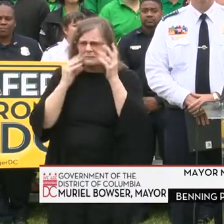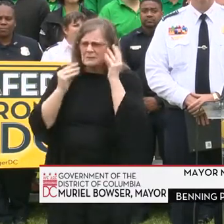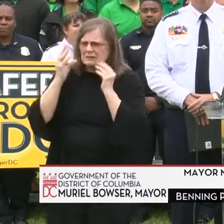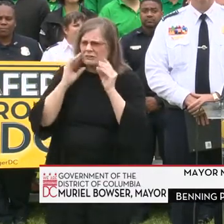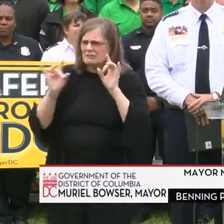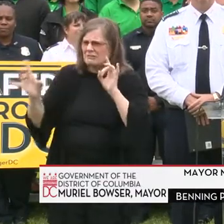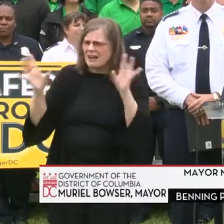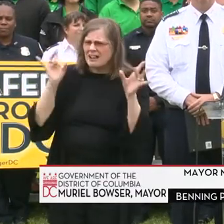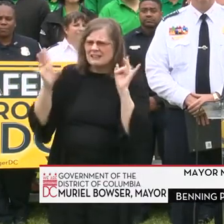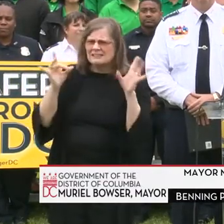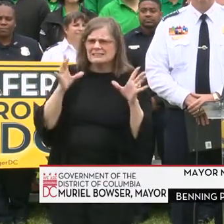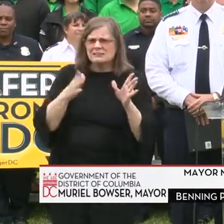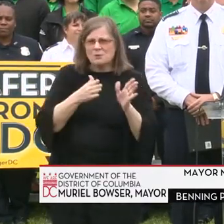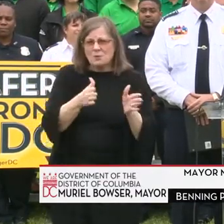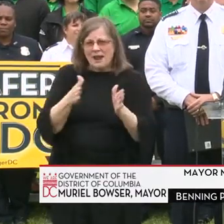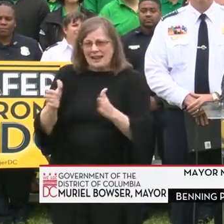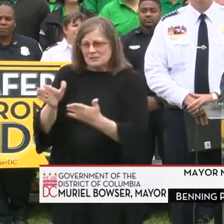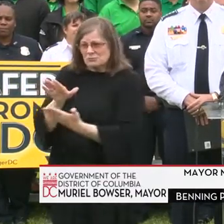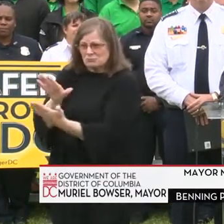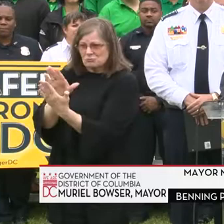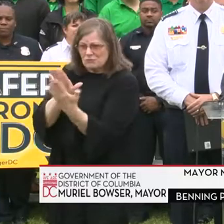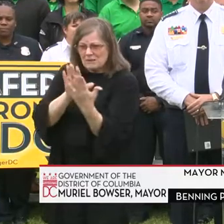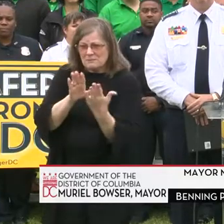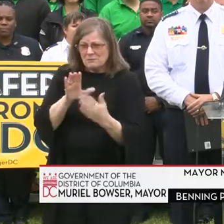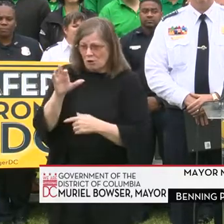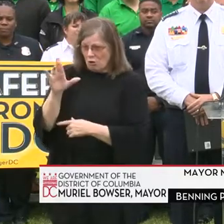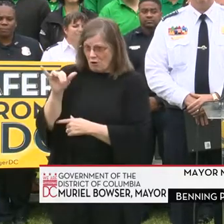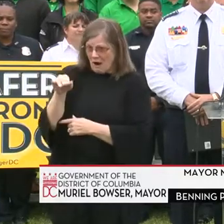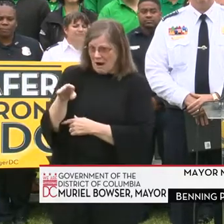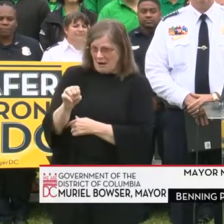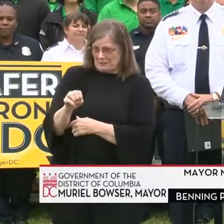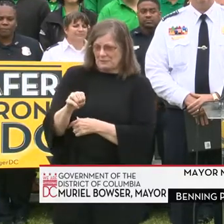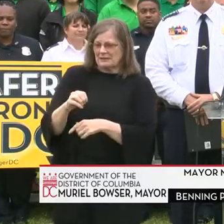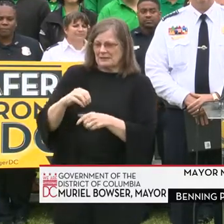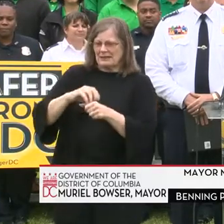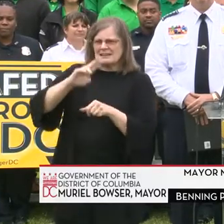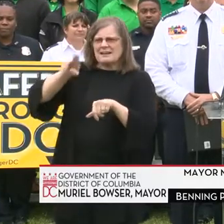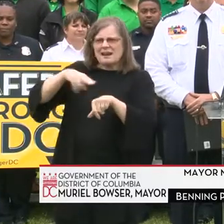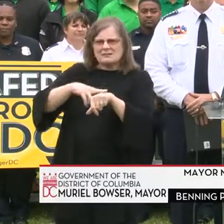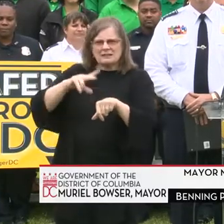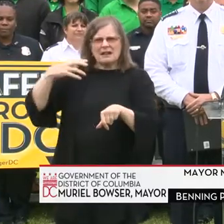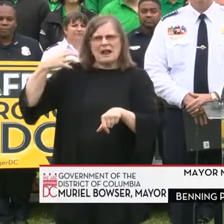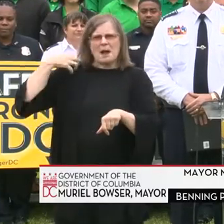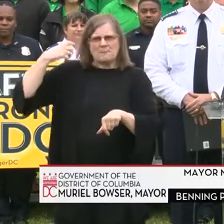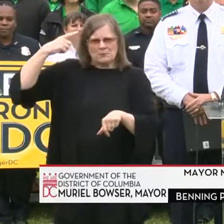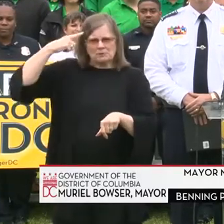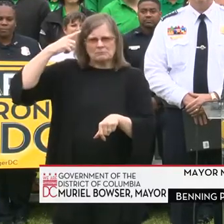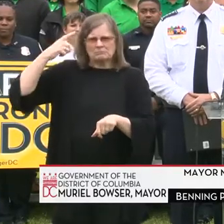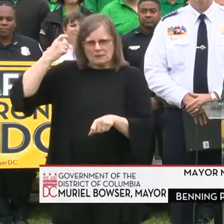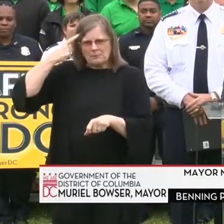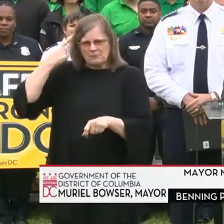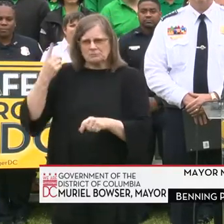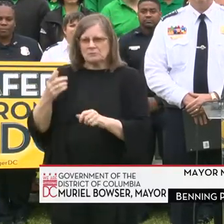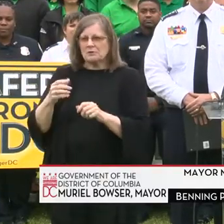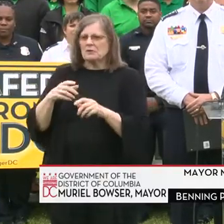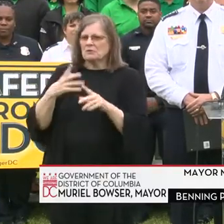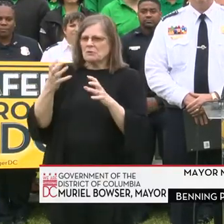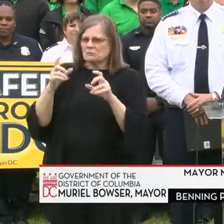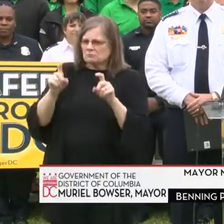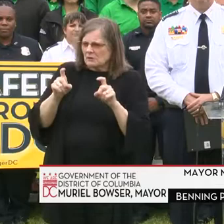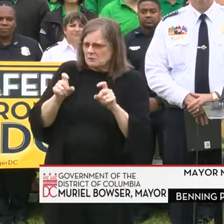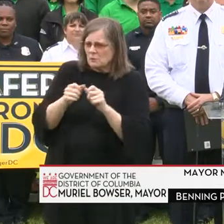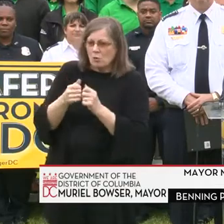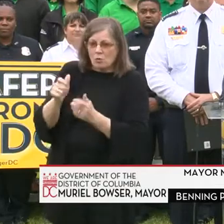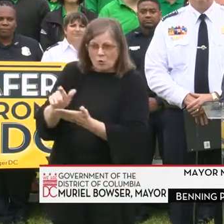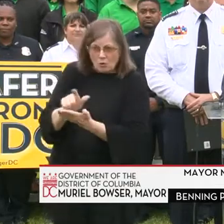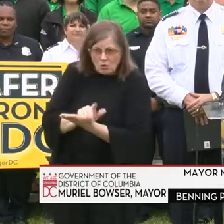to address crime across our nation's capital and to create better communication between law enforcement